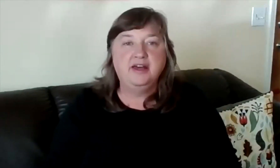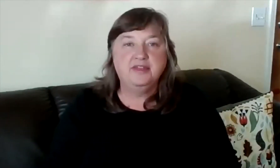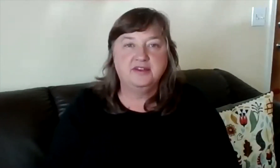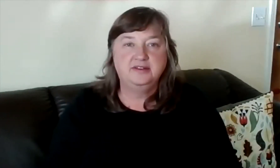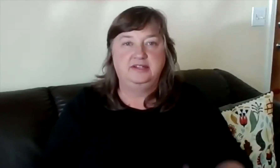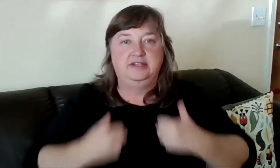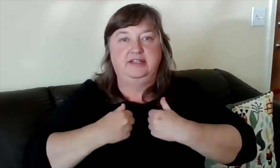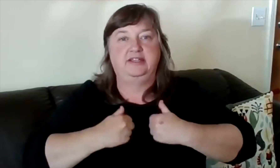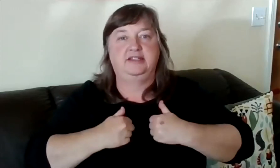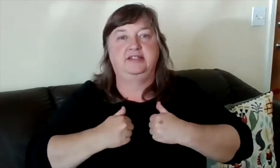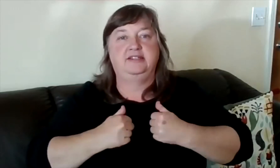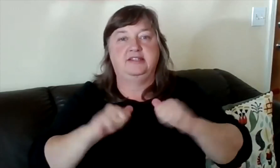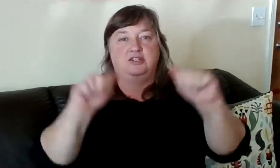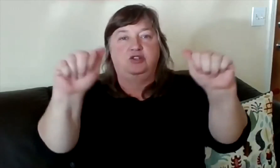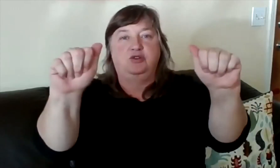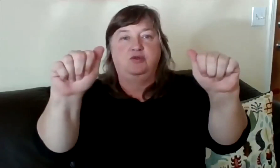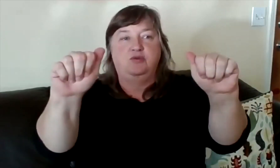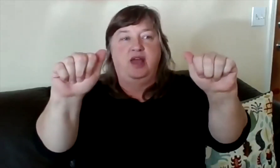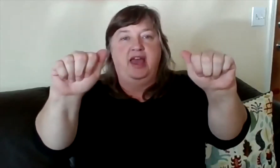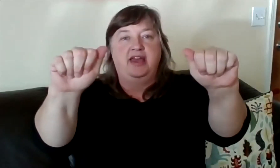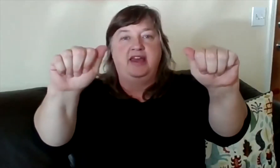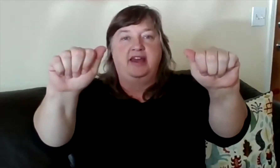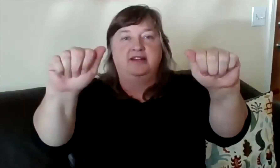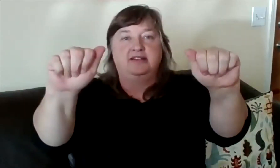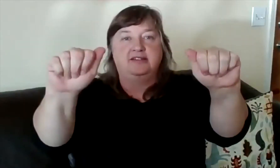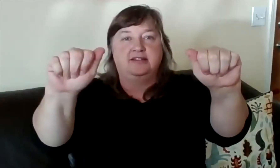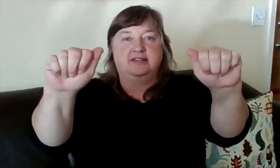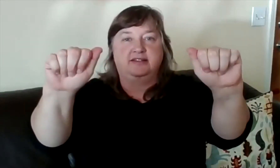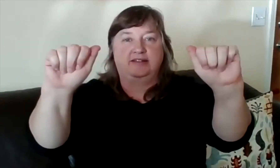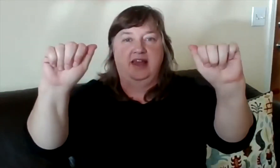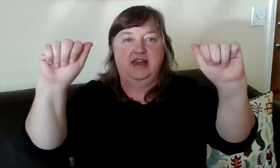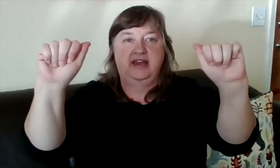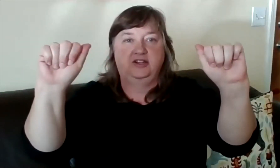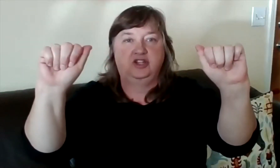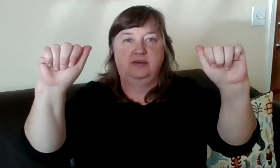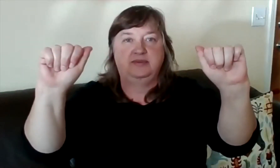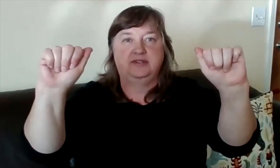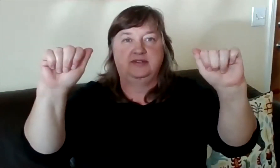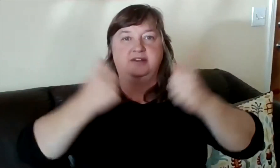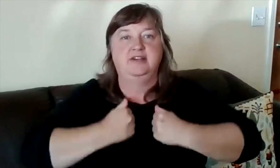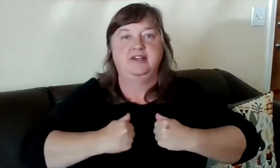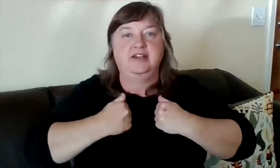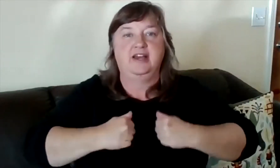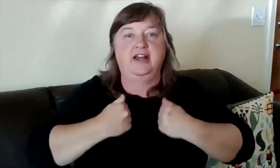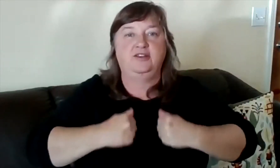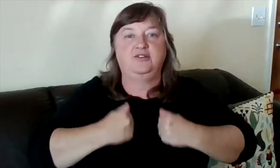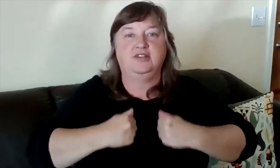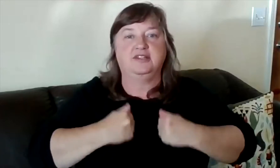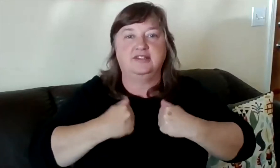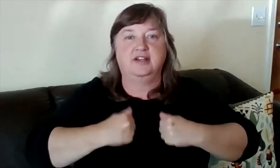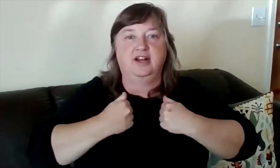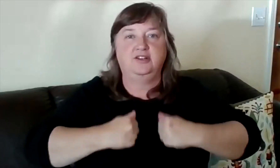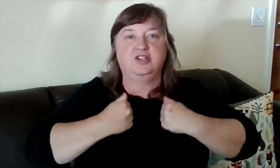Bath is 2 A hands, A hand shapes, and you do this on your